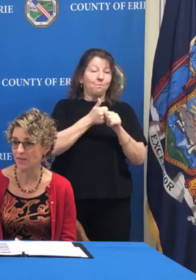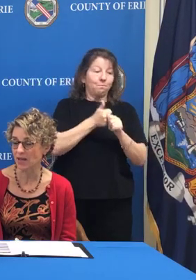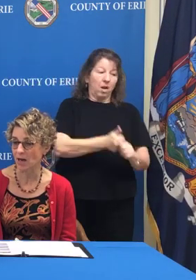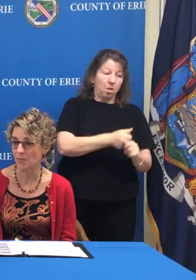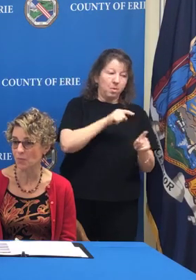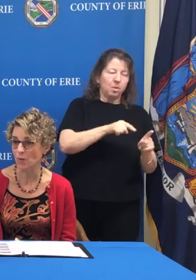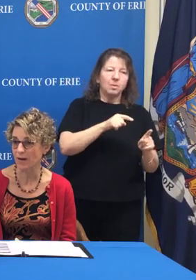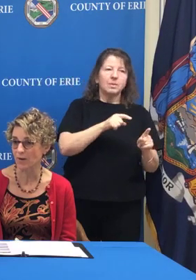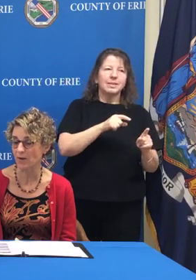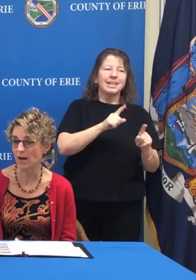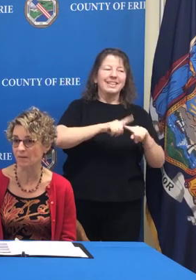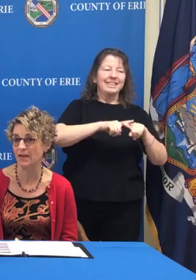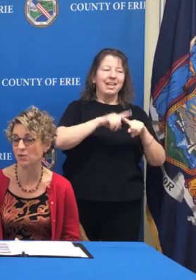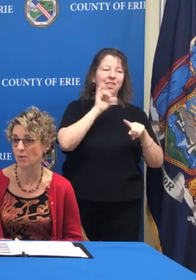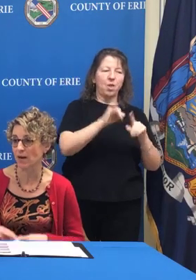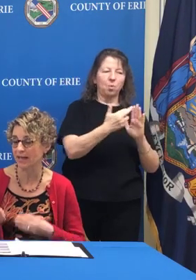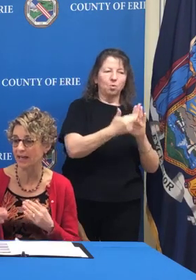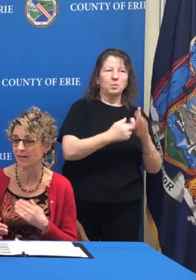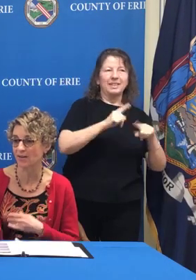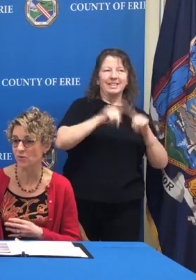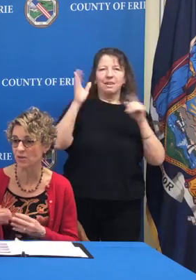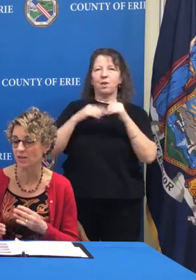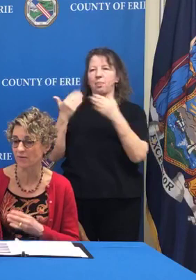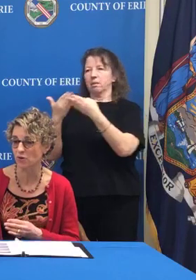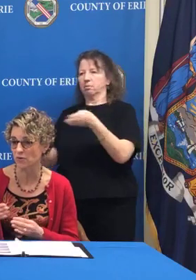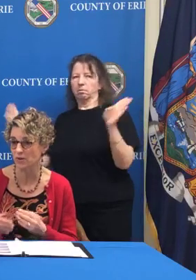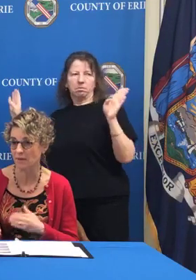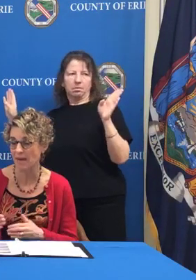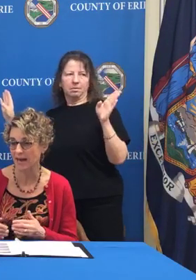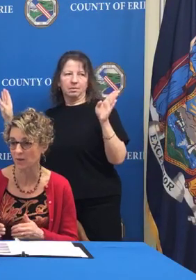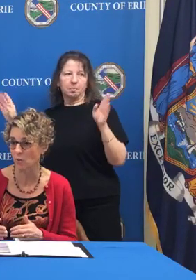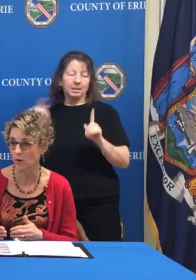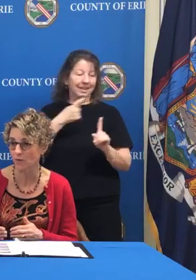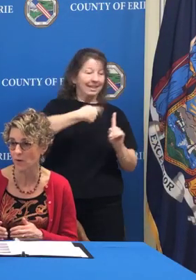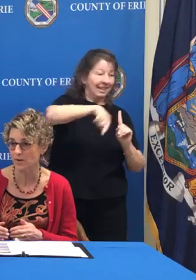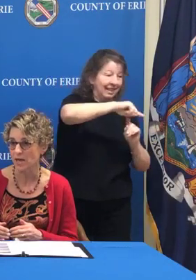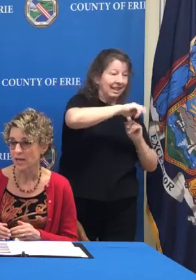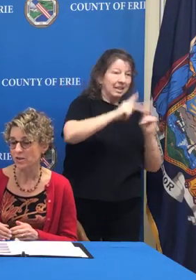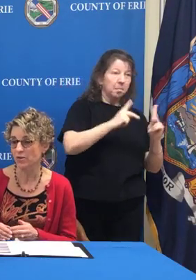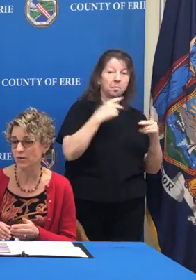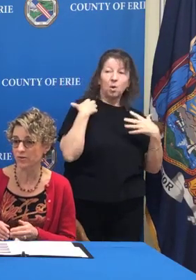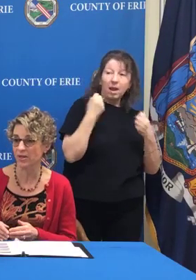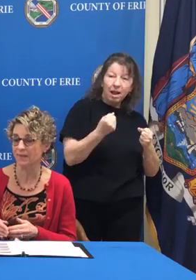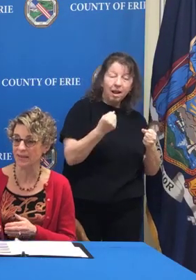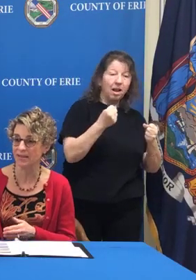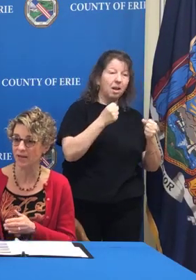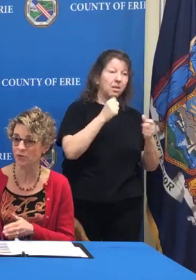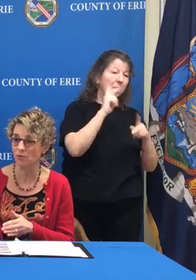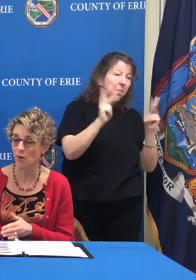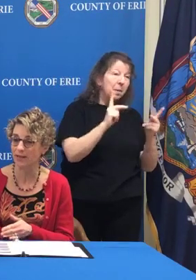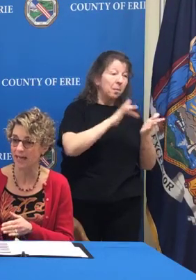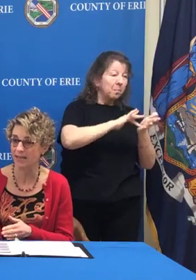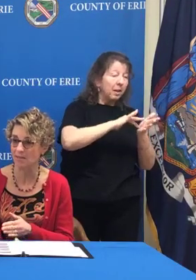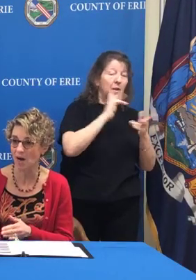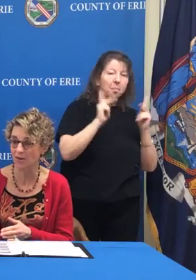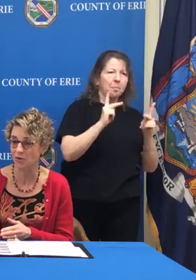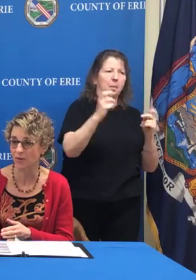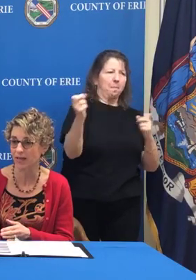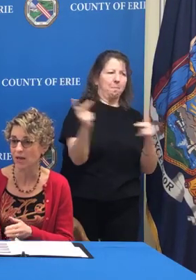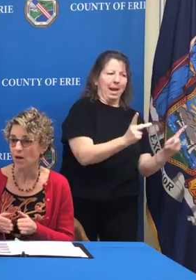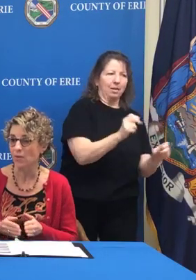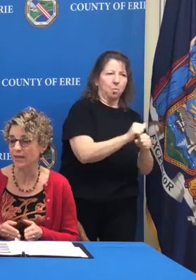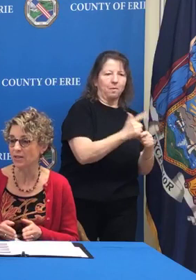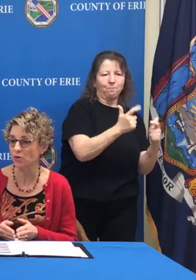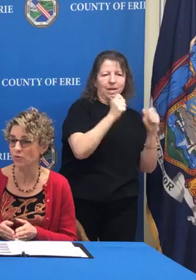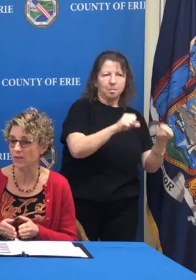as because we want to get those individuals like back in the workforce. So there's instead there's more intense